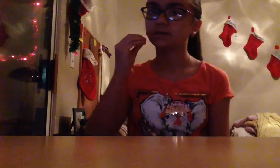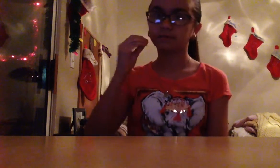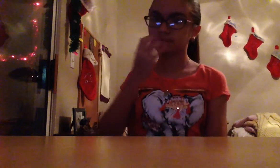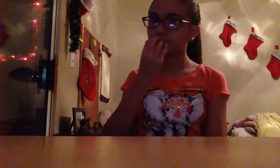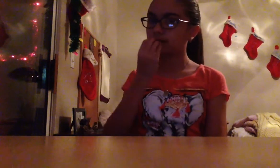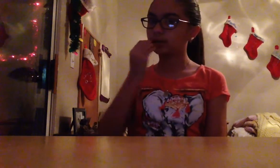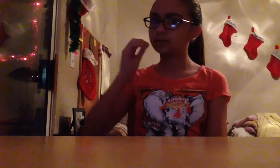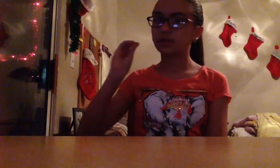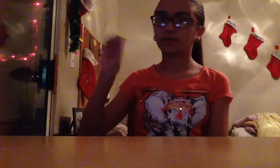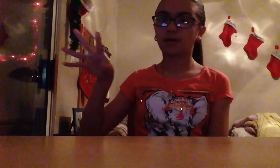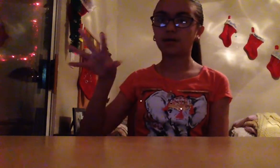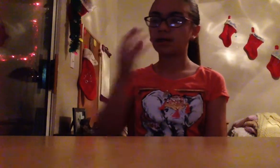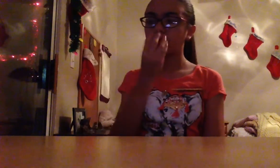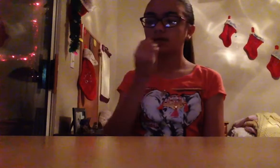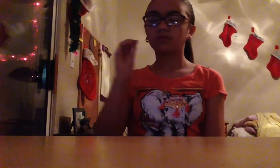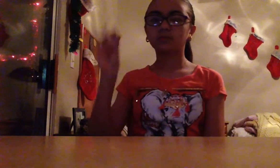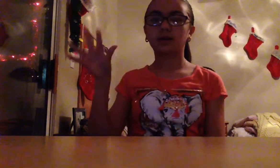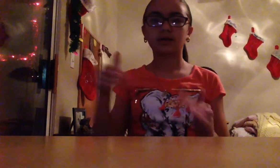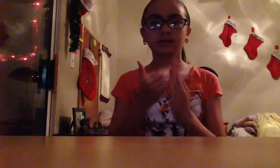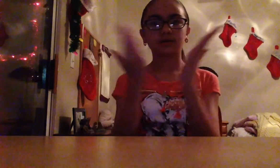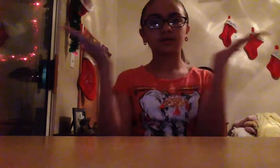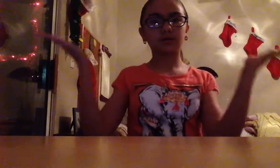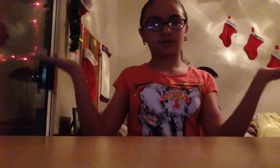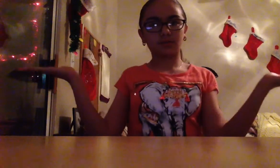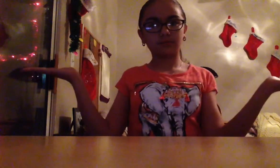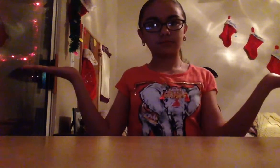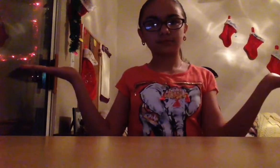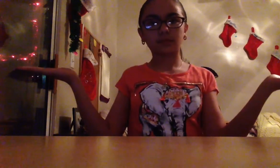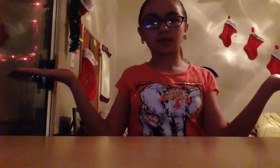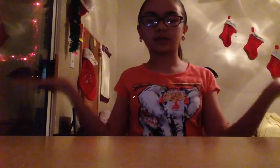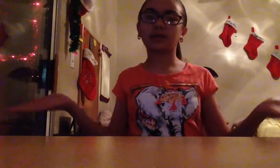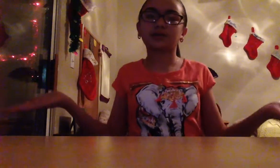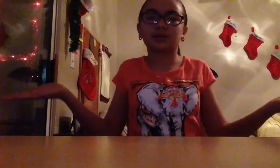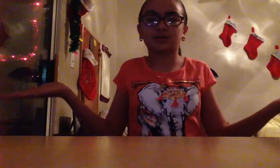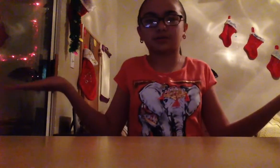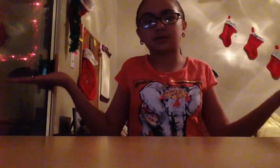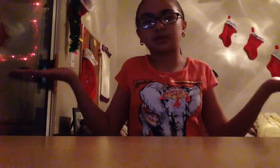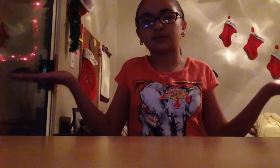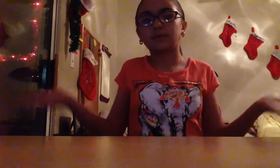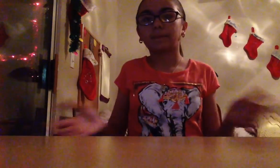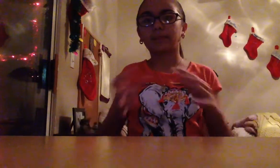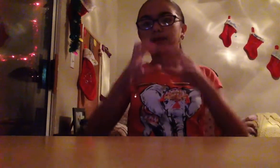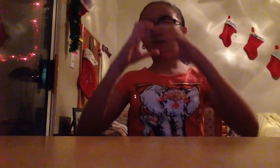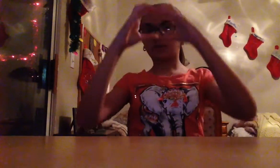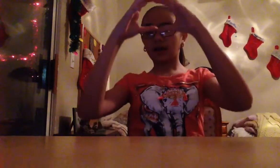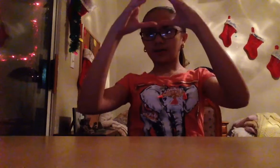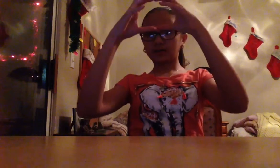your lip and throw it. Will mind. Do you? And like, show your shoulders. He won't have to